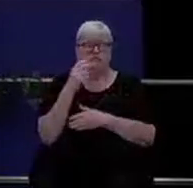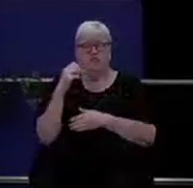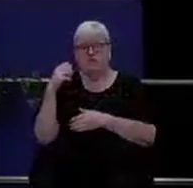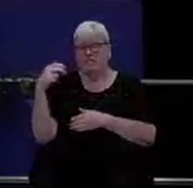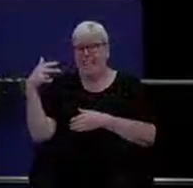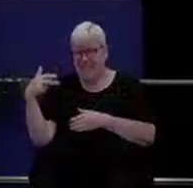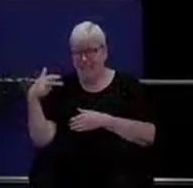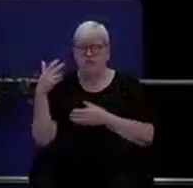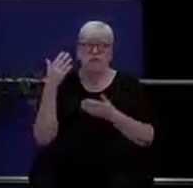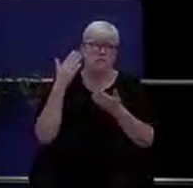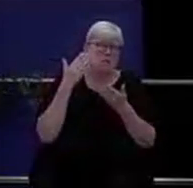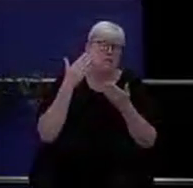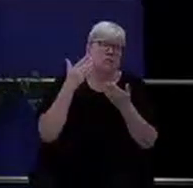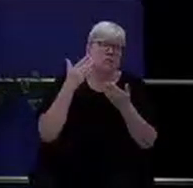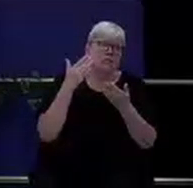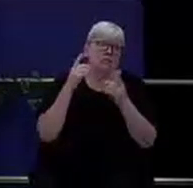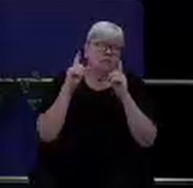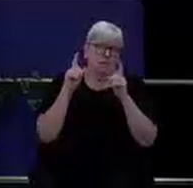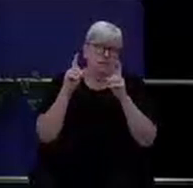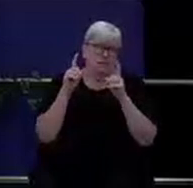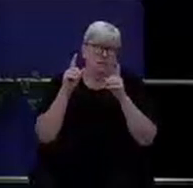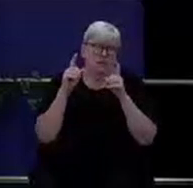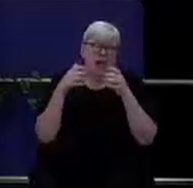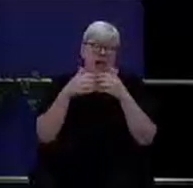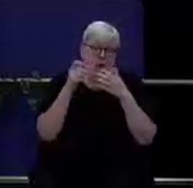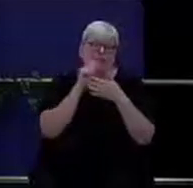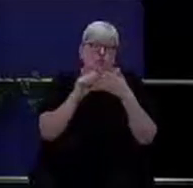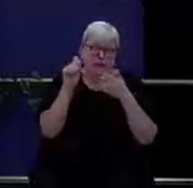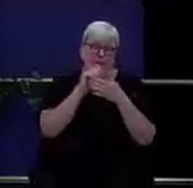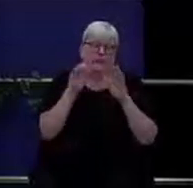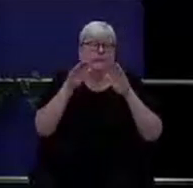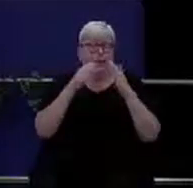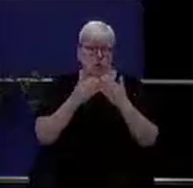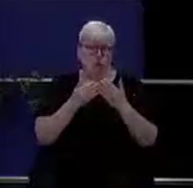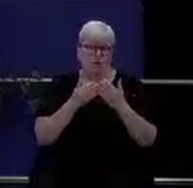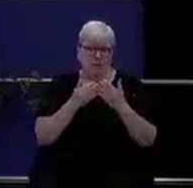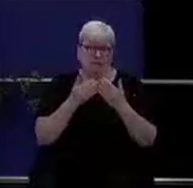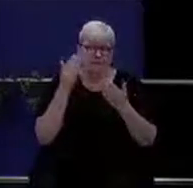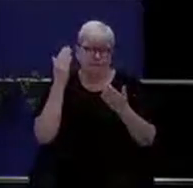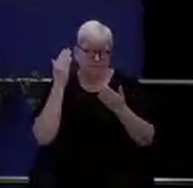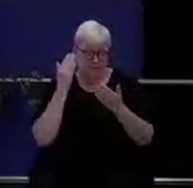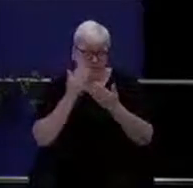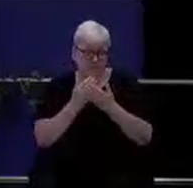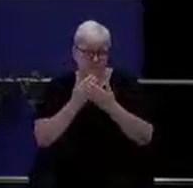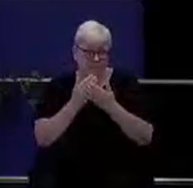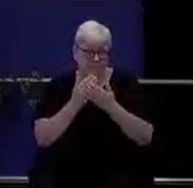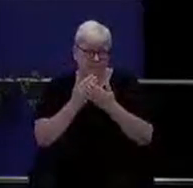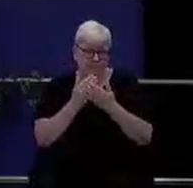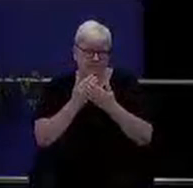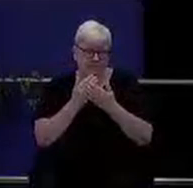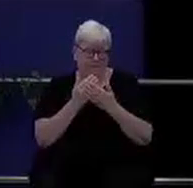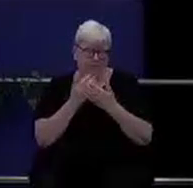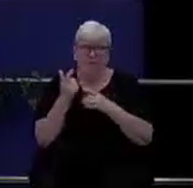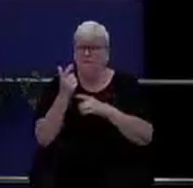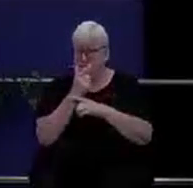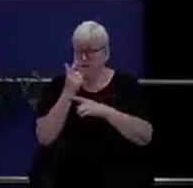you know. But the way I've written the book is very sort of embodied and also quite filmic, I think,